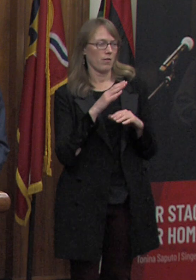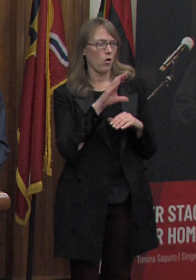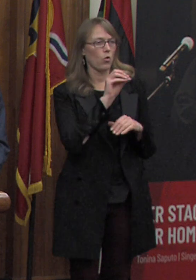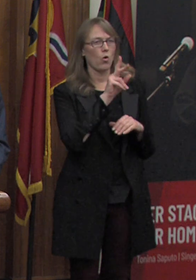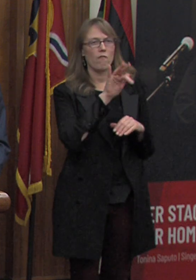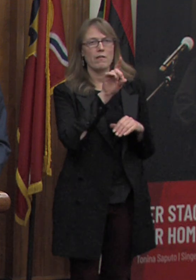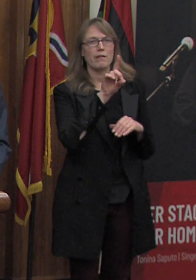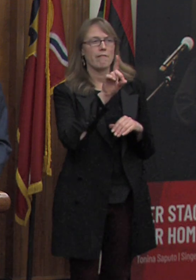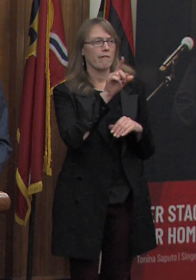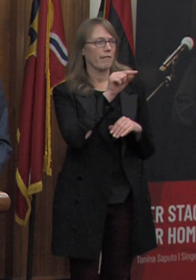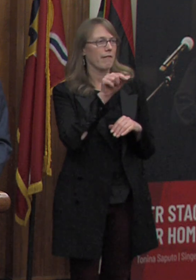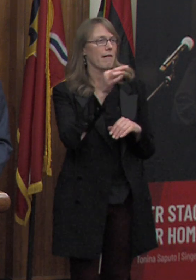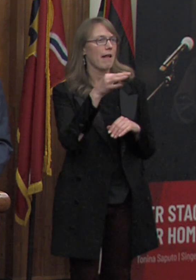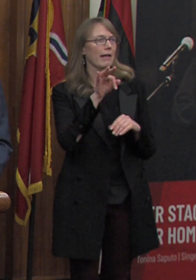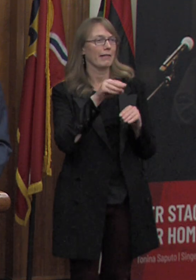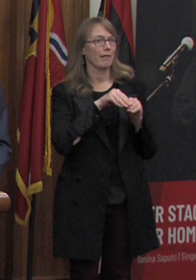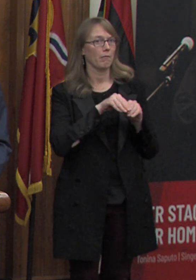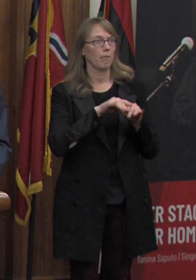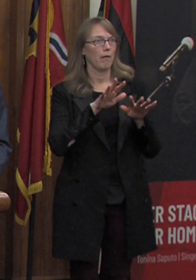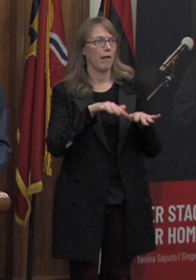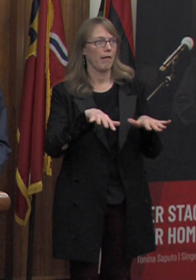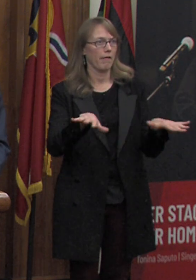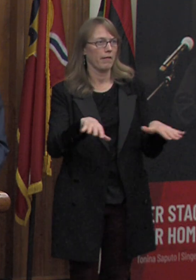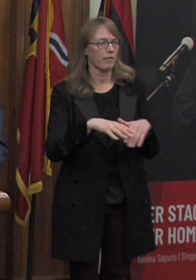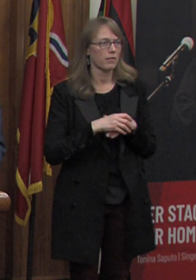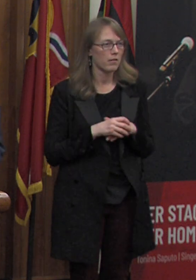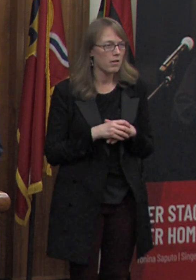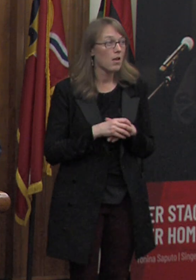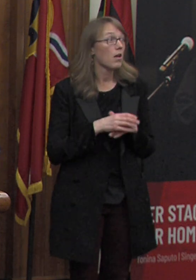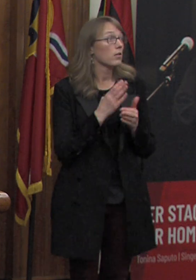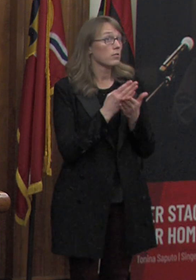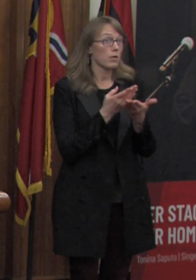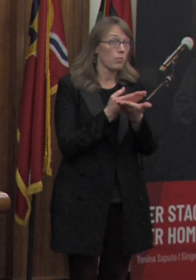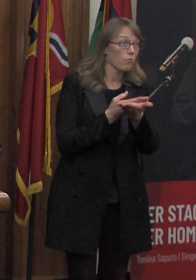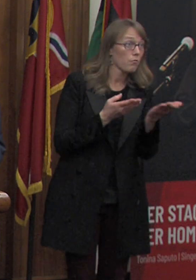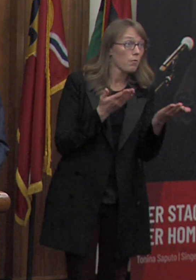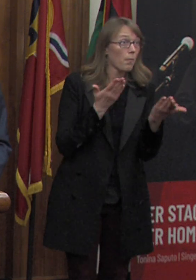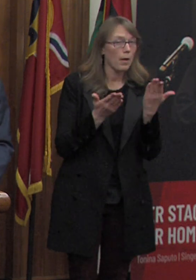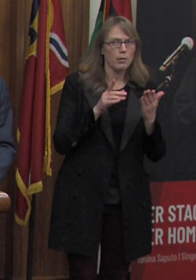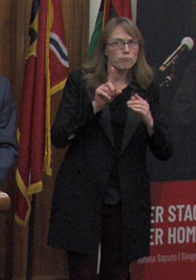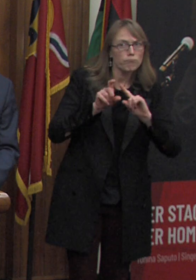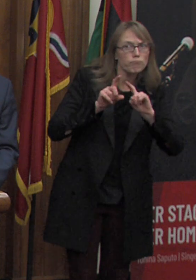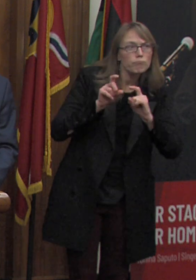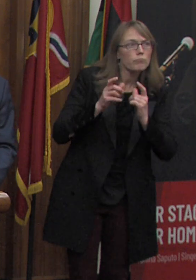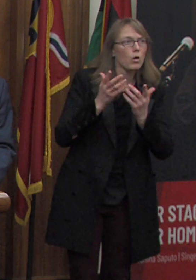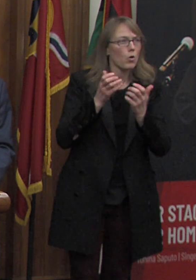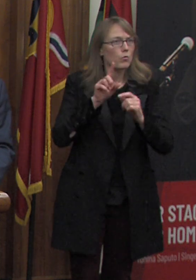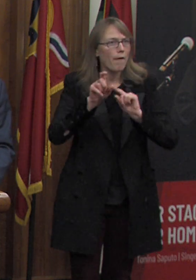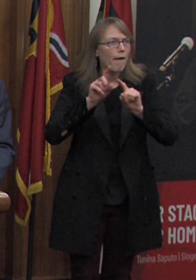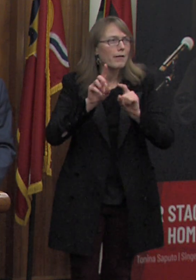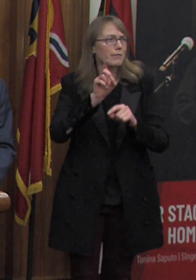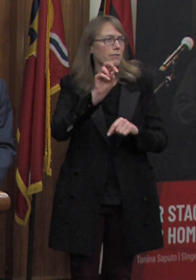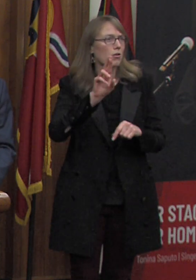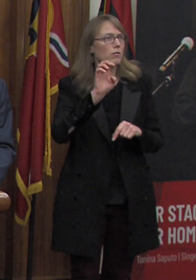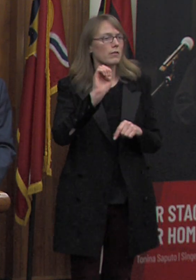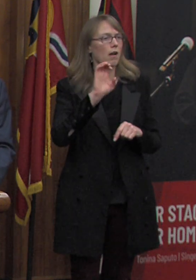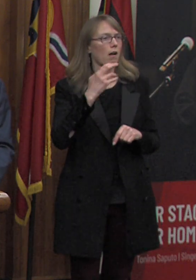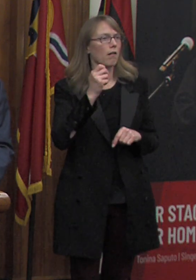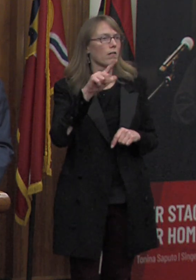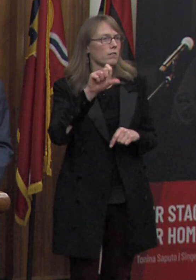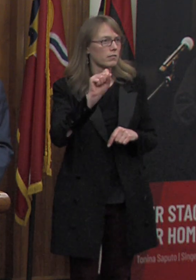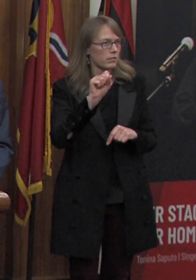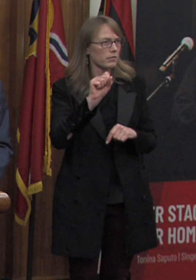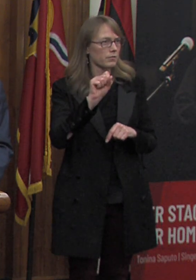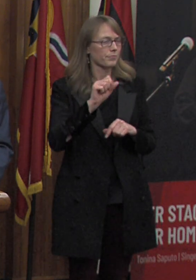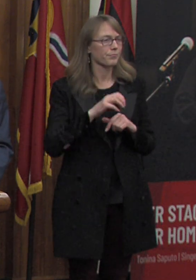Thank you. Some of you may have questions for Dr. Eccles, which we'll take in a minute, but I did want to say that tomorrow